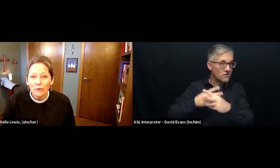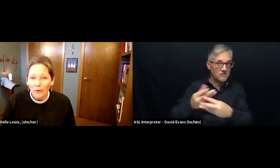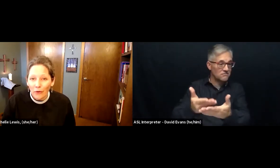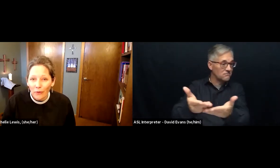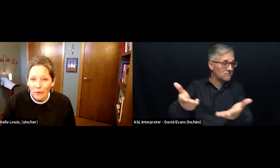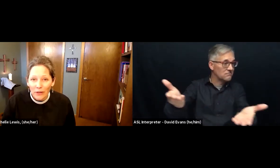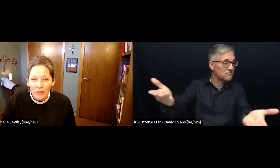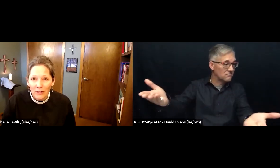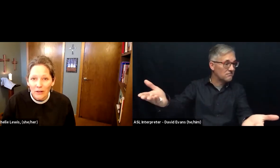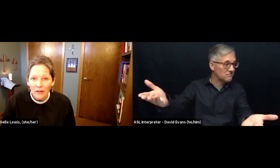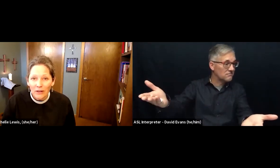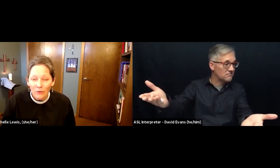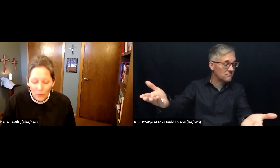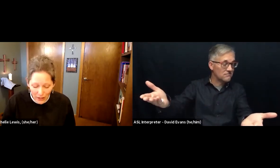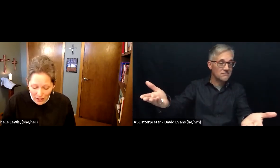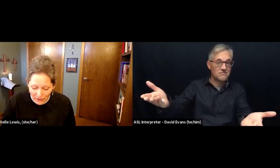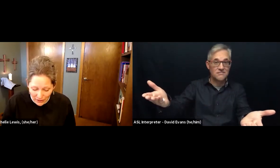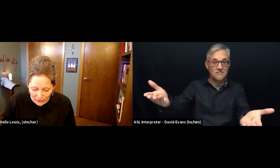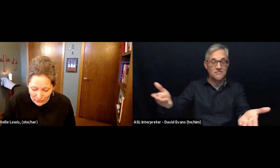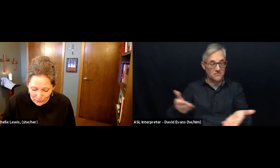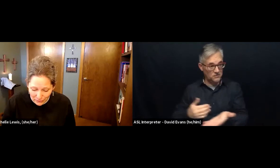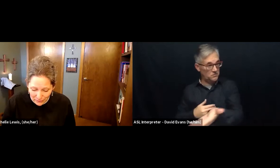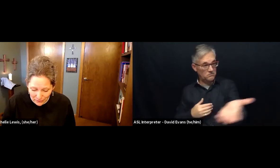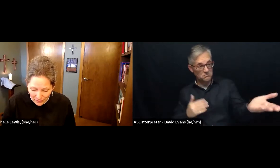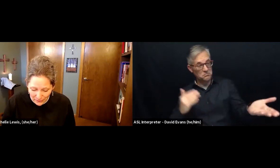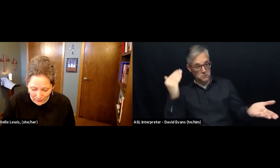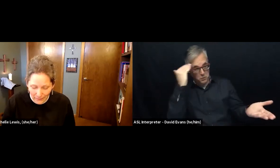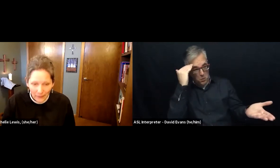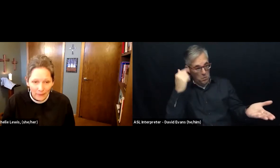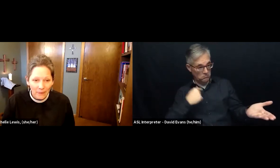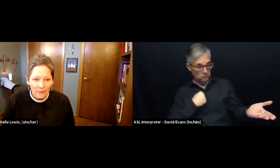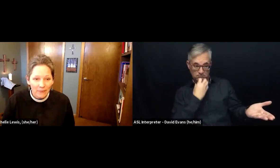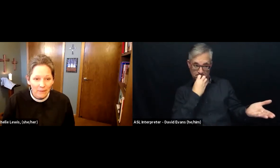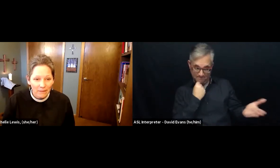You know what I value.